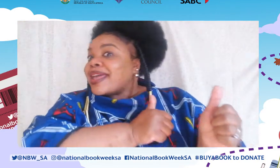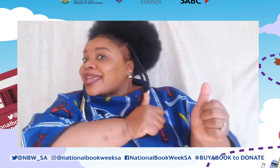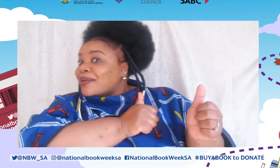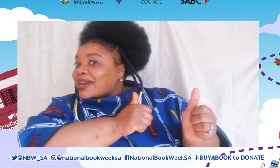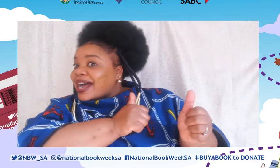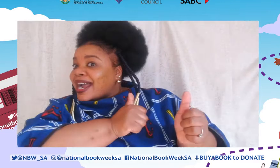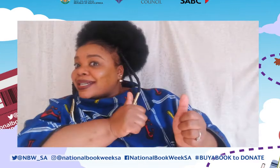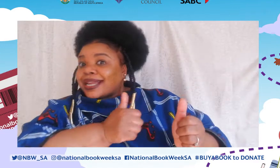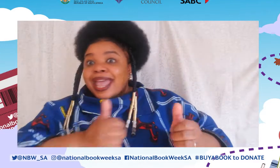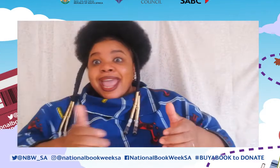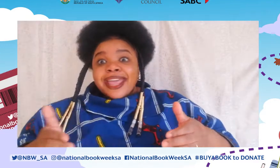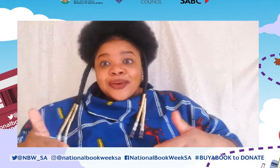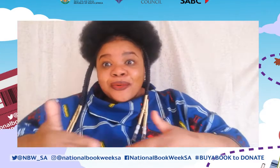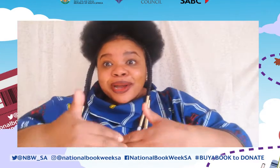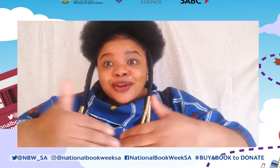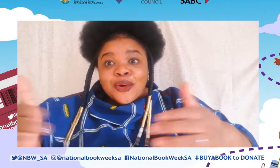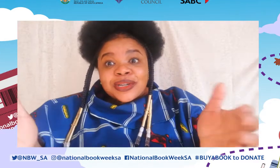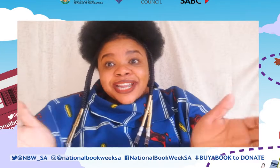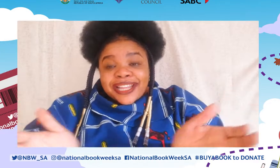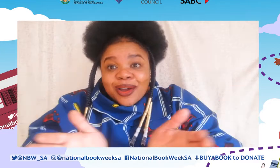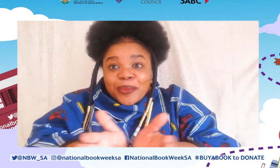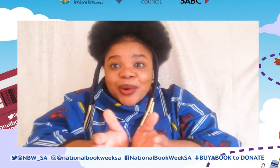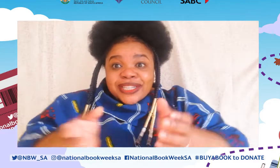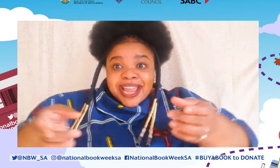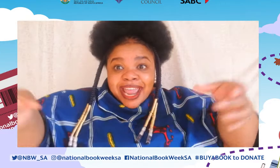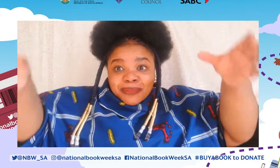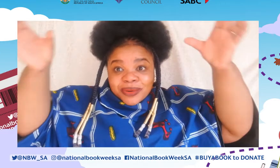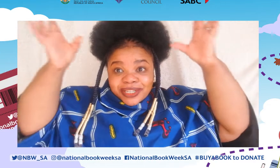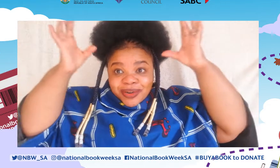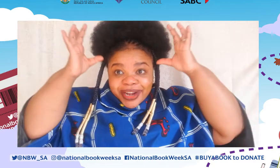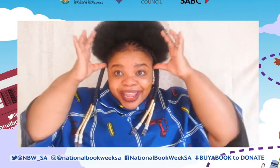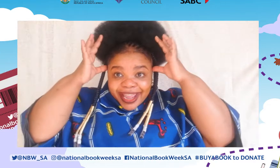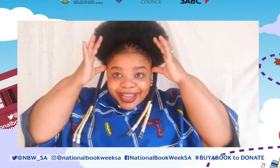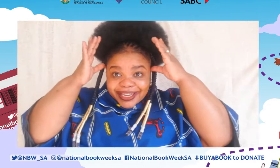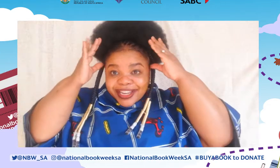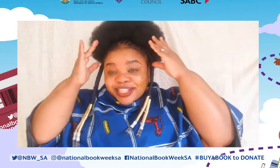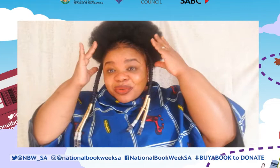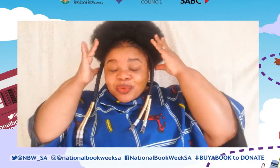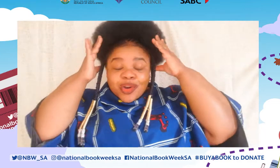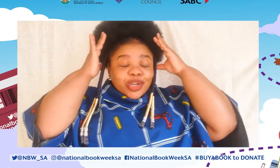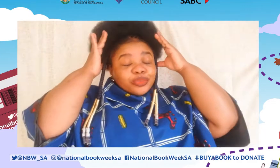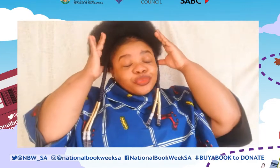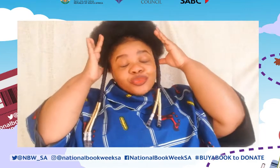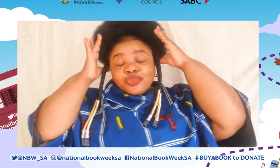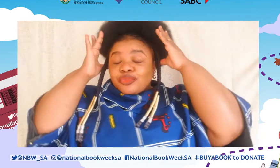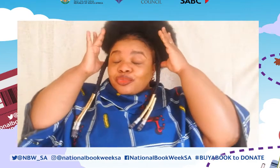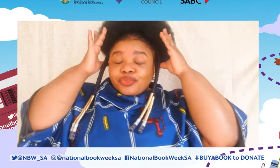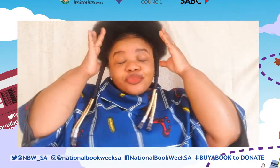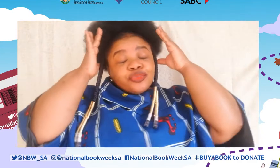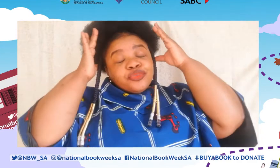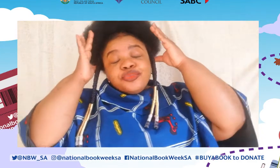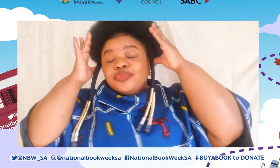follow. He would hide. And the woman would take the pot and put it on her head. She would walk.